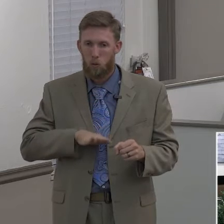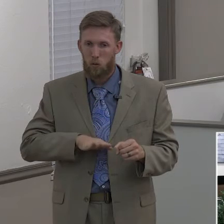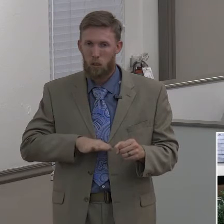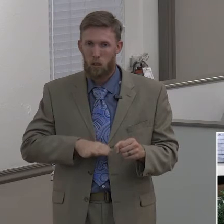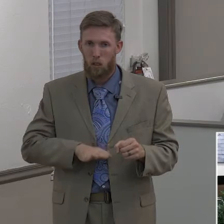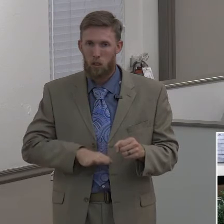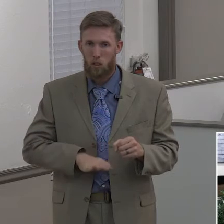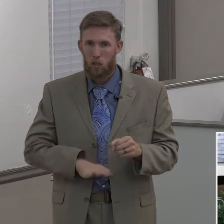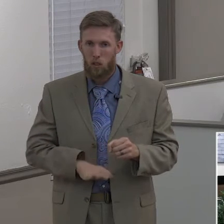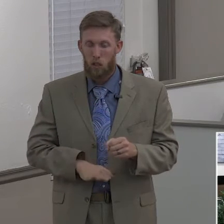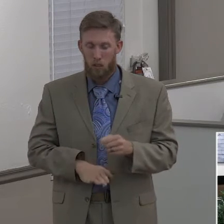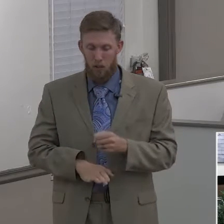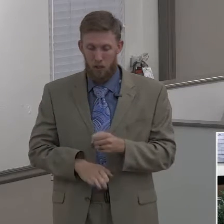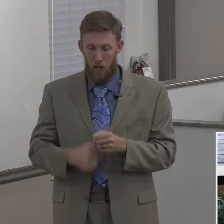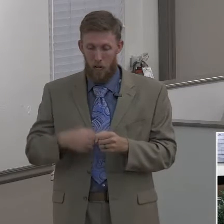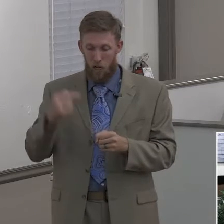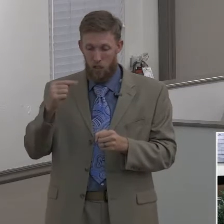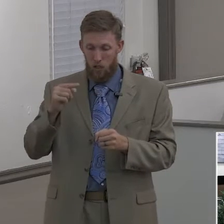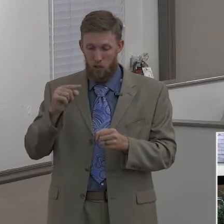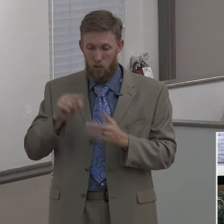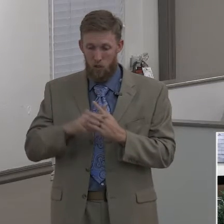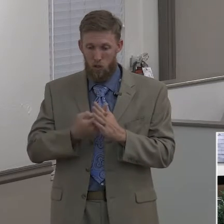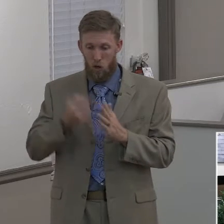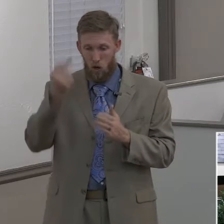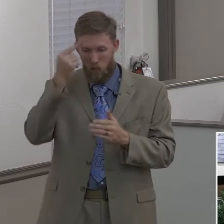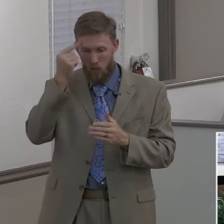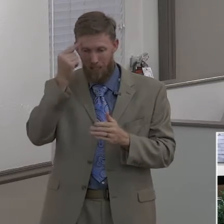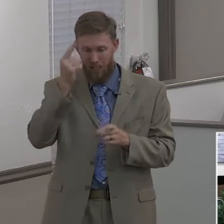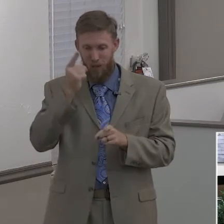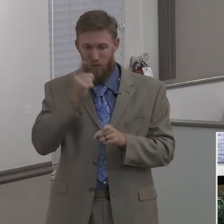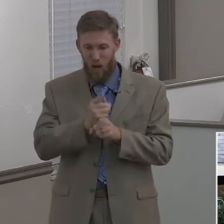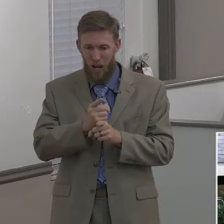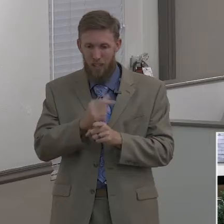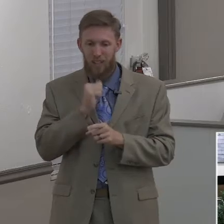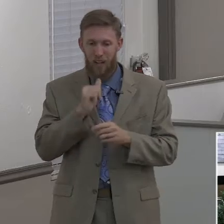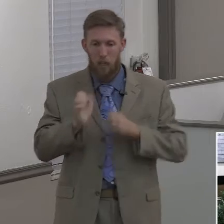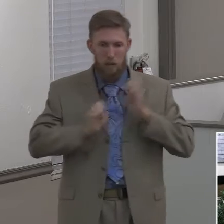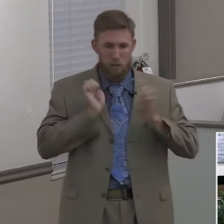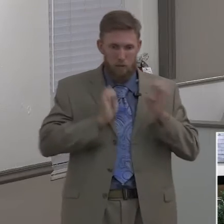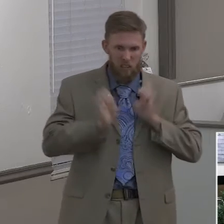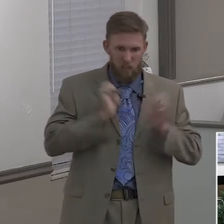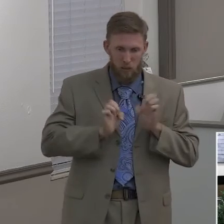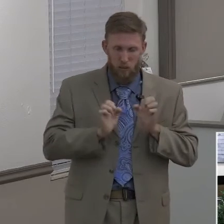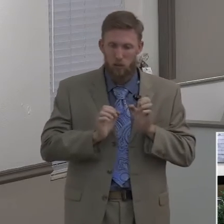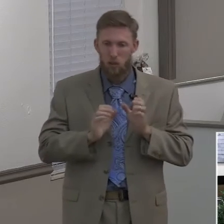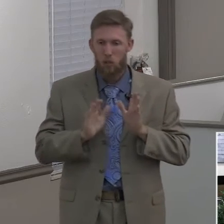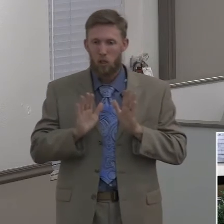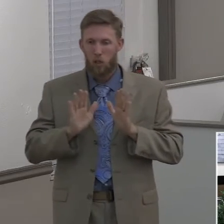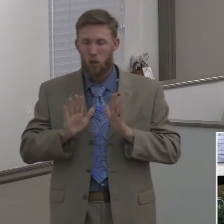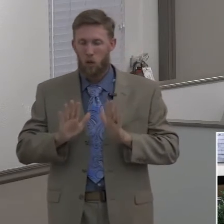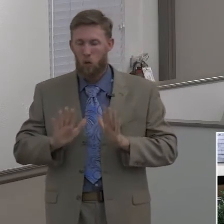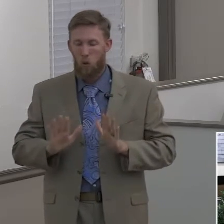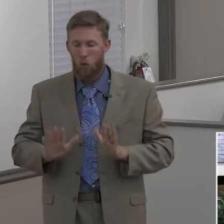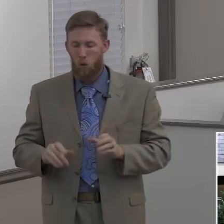And I start thinking rationally instead of emotionally.